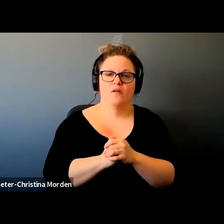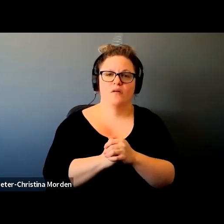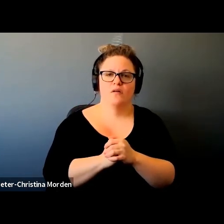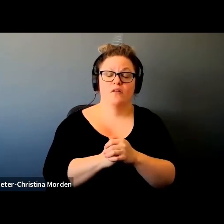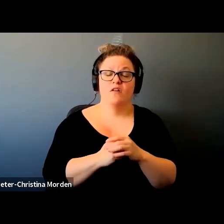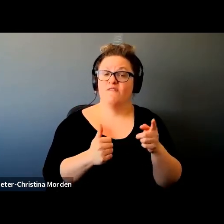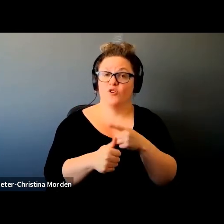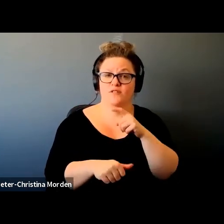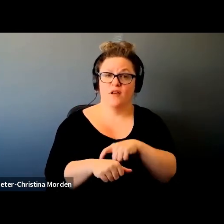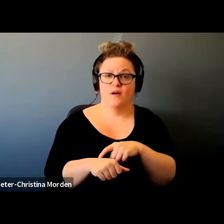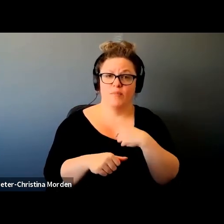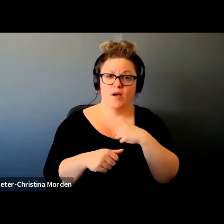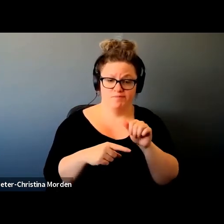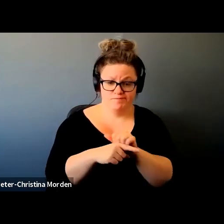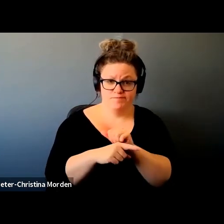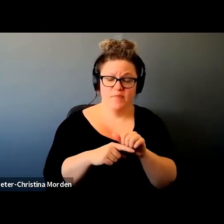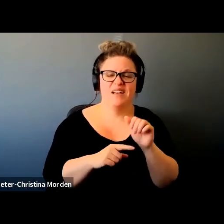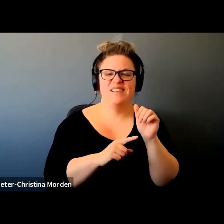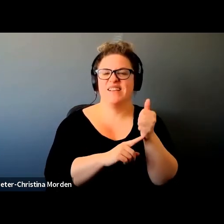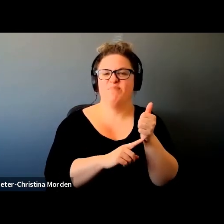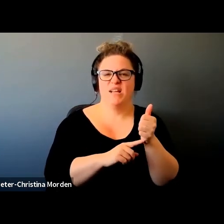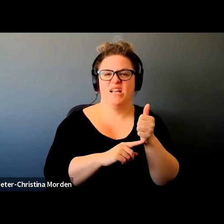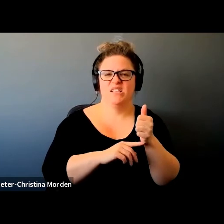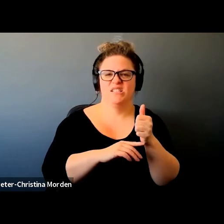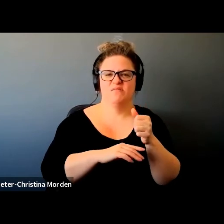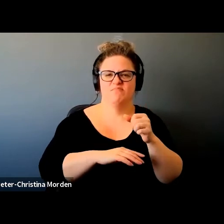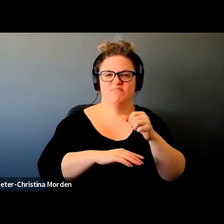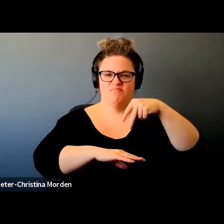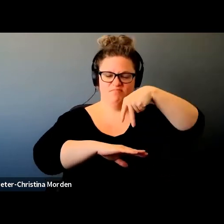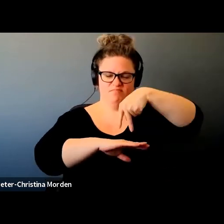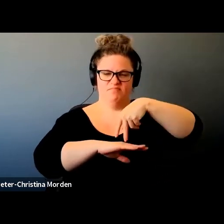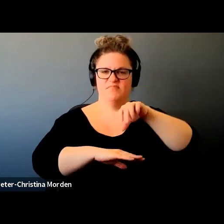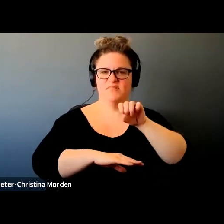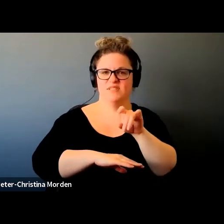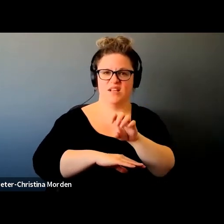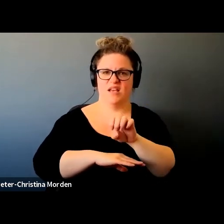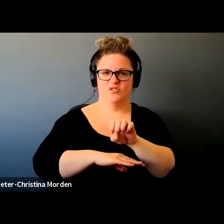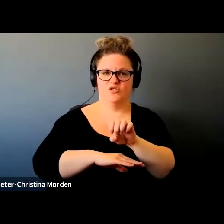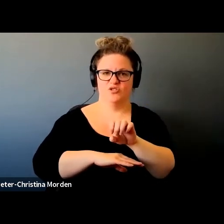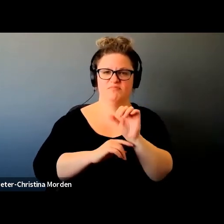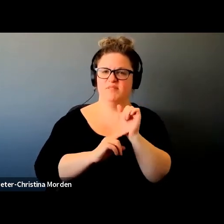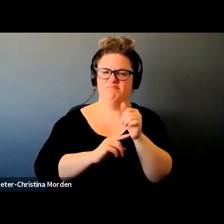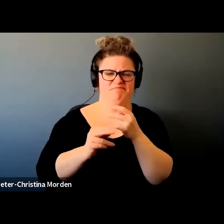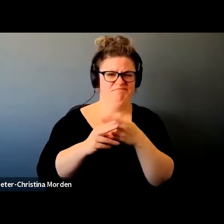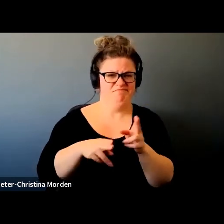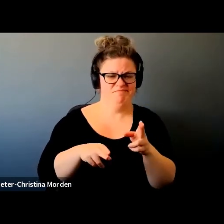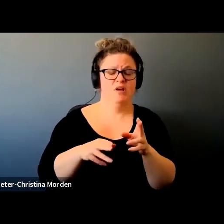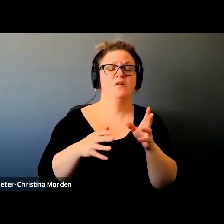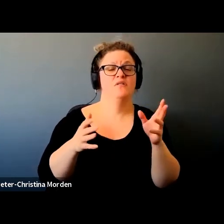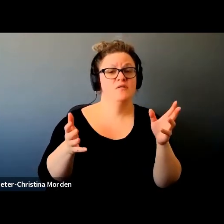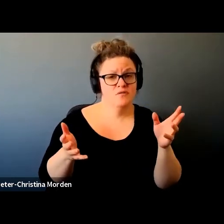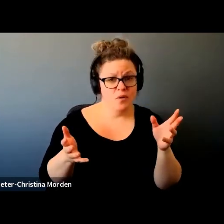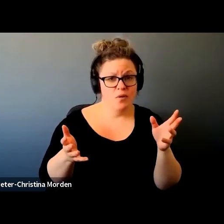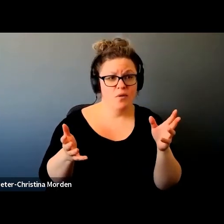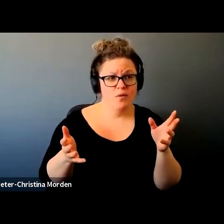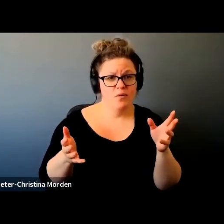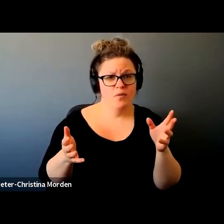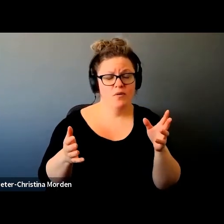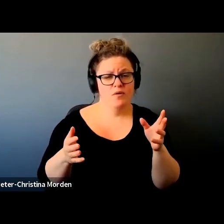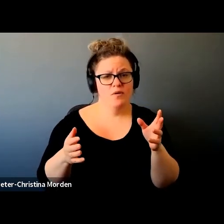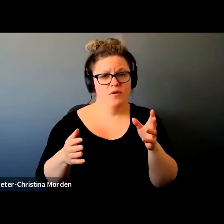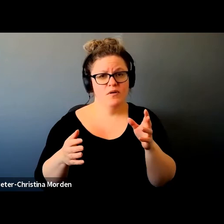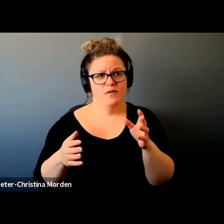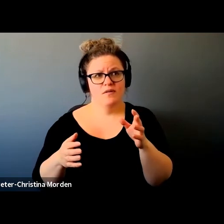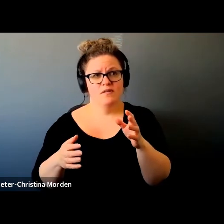stage, part of a cabaret. So the piece that I created for that was very different than anything that I